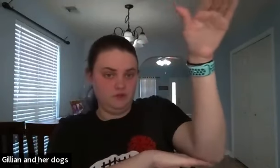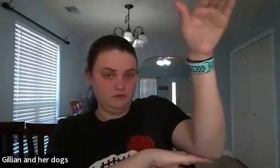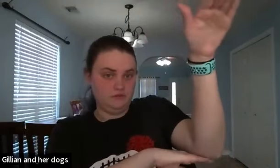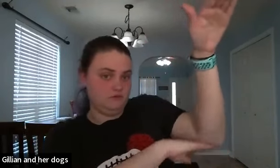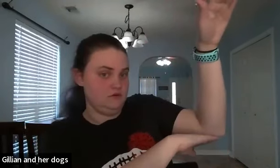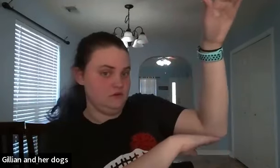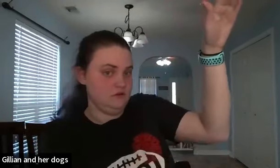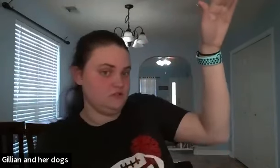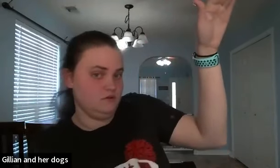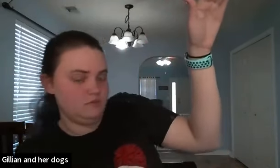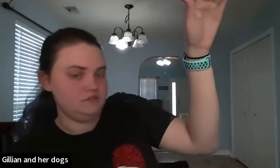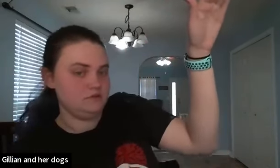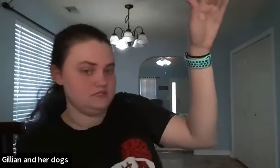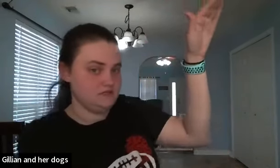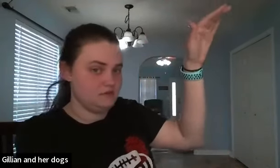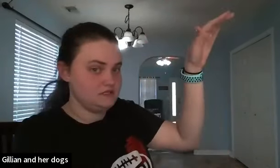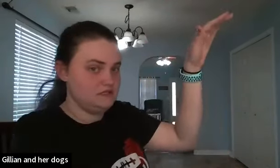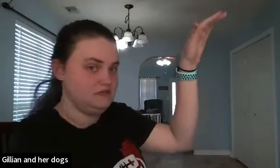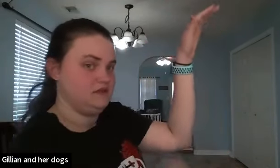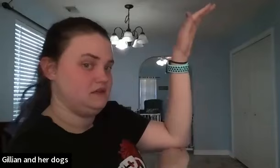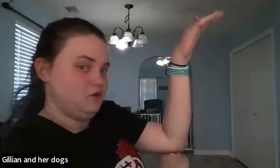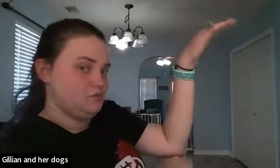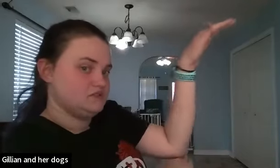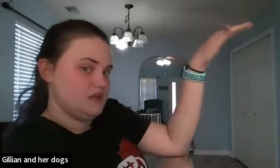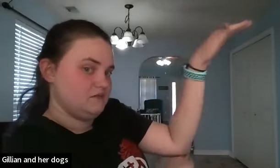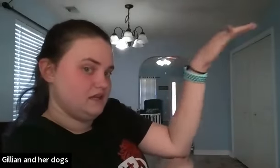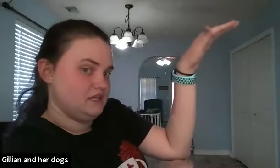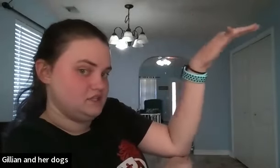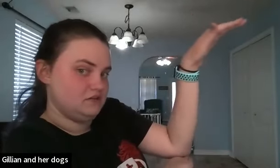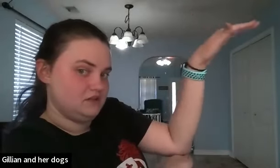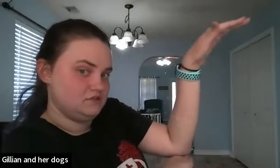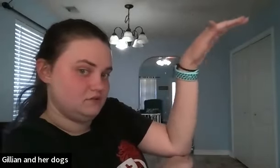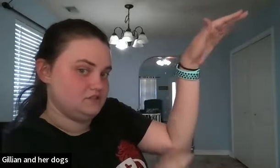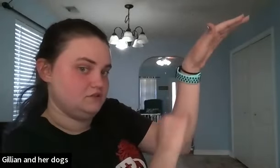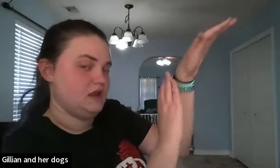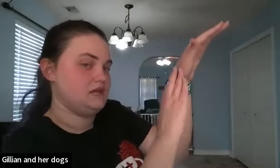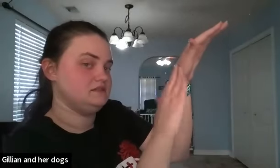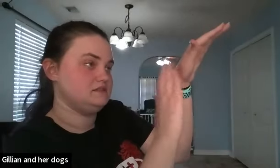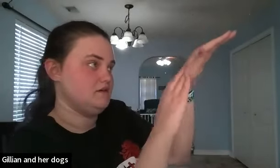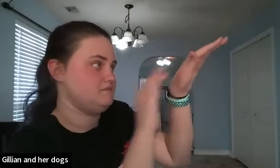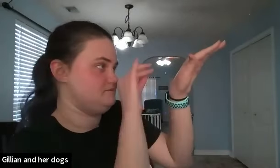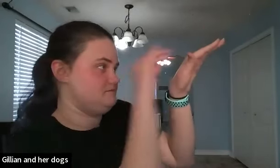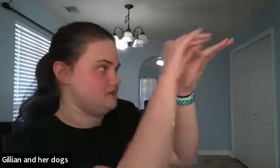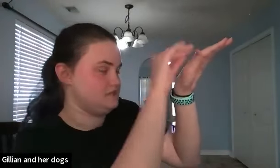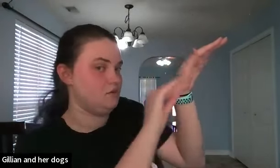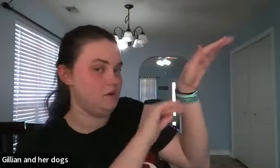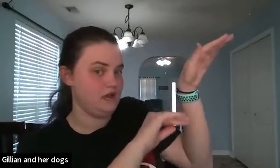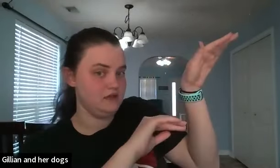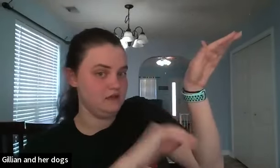afternoon. So I'm gonna turn myself sideways. You're almost kind of like inching your hands towards. So your hands facing away at a